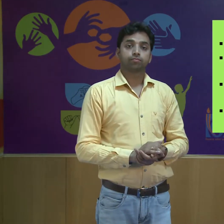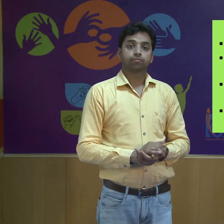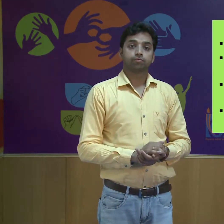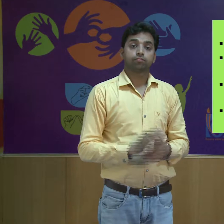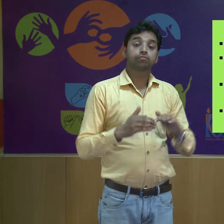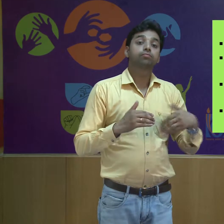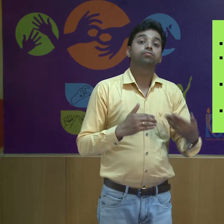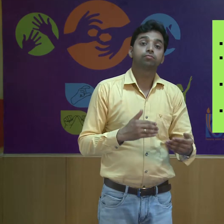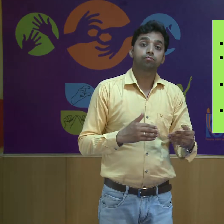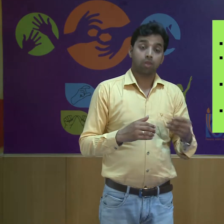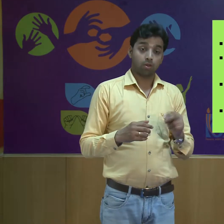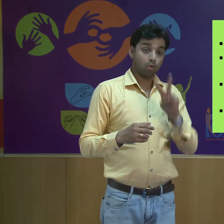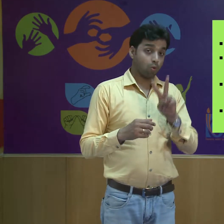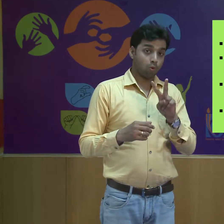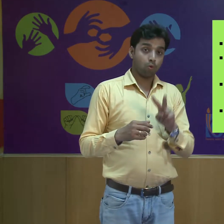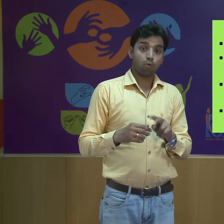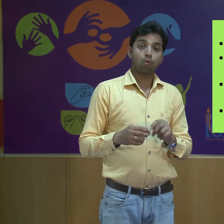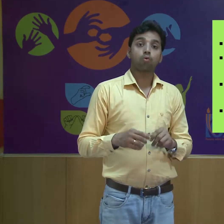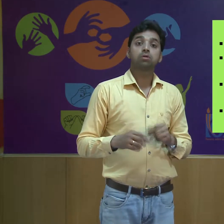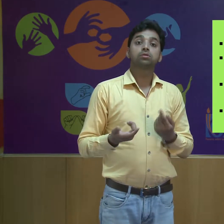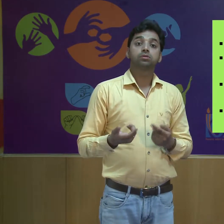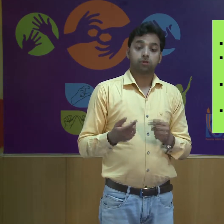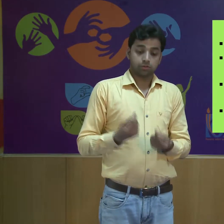while the Vaishyas were in the third position